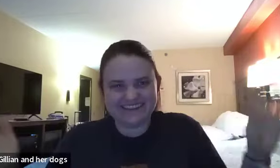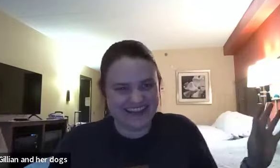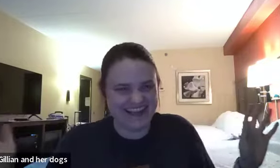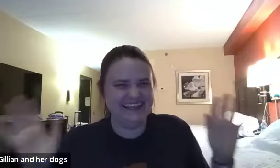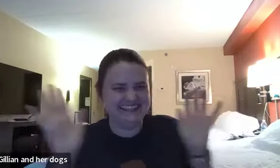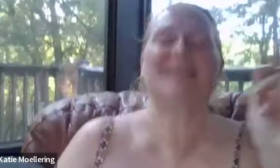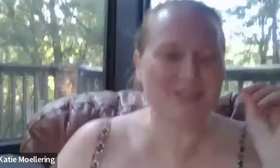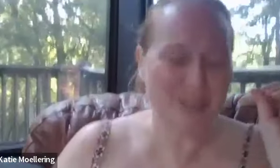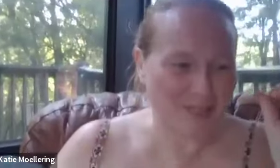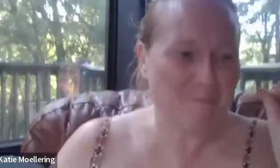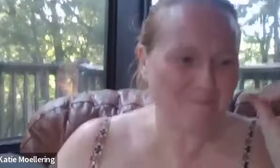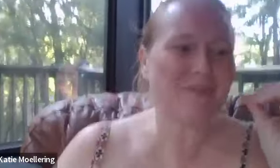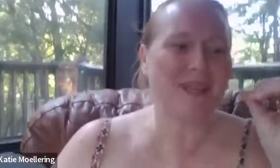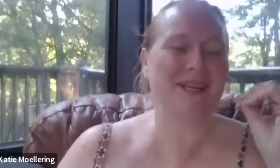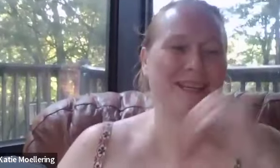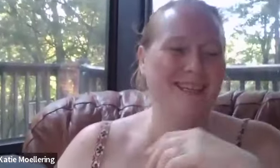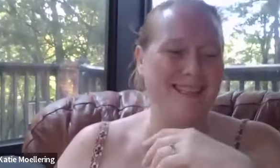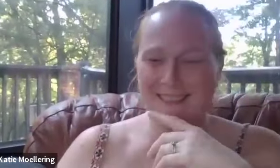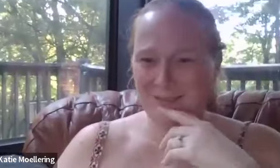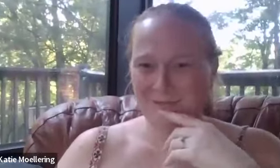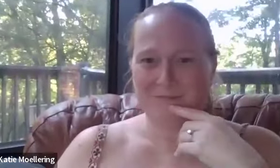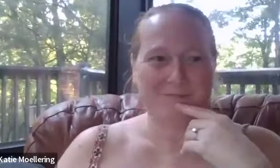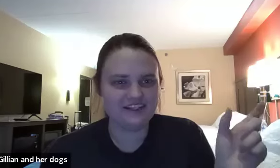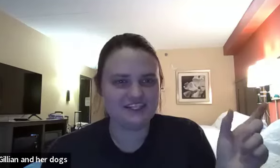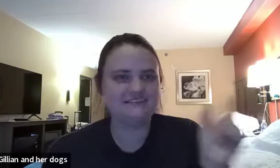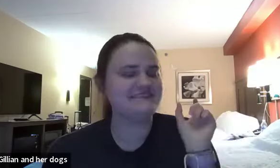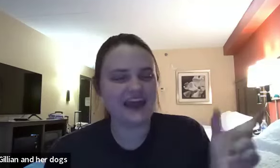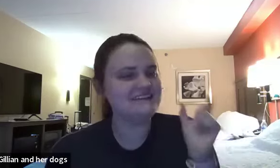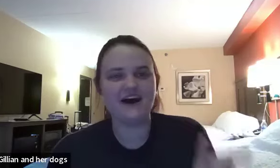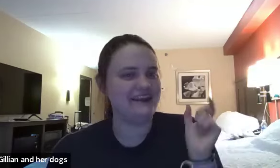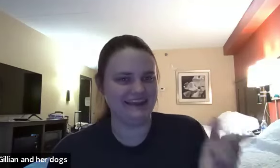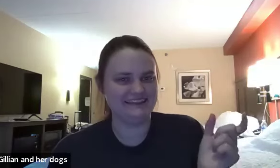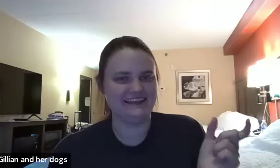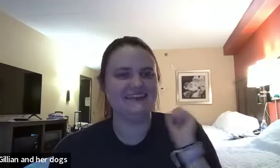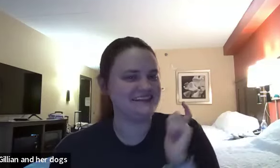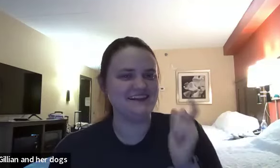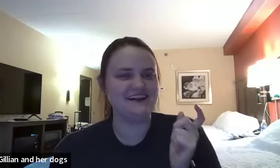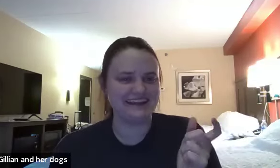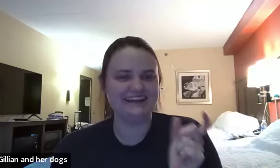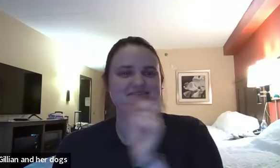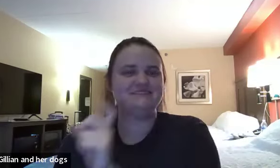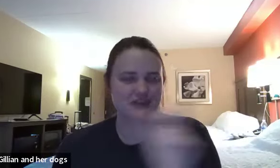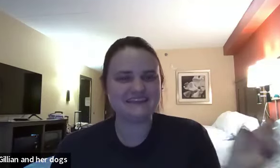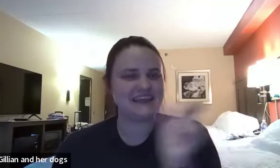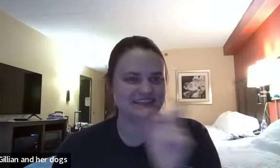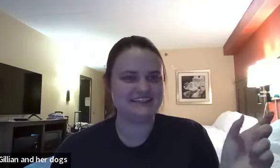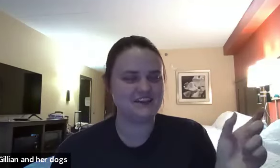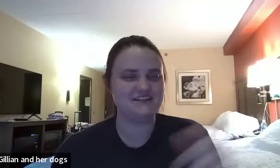it Oh, is. yes. My brain kept wanting to say anthropologist, and I was like, that's not it. That is not it. I was like, trying to say